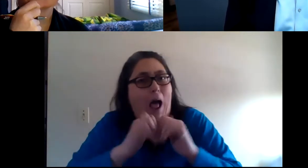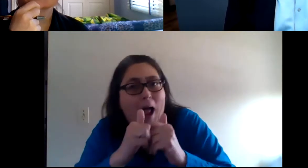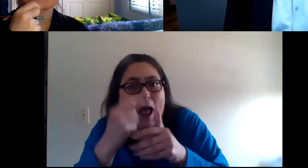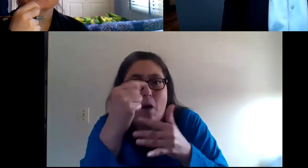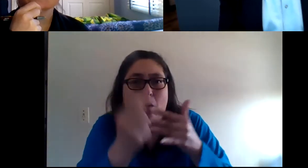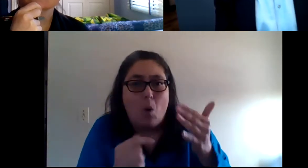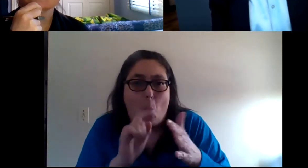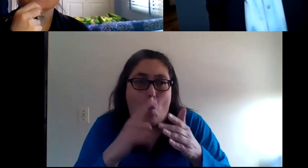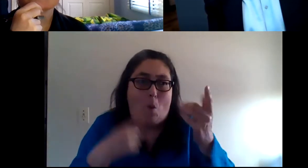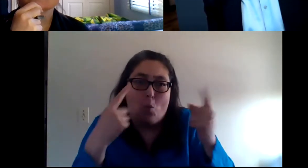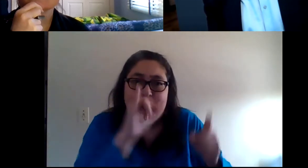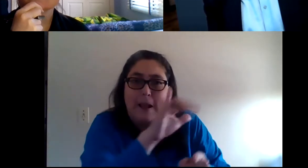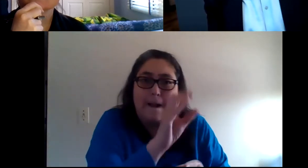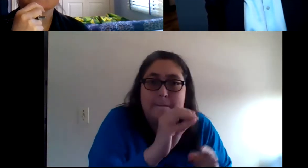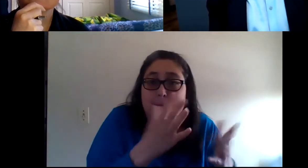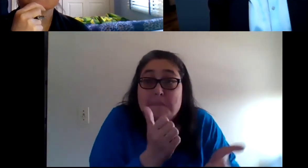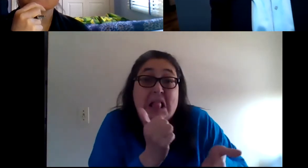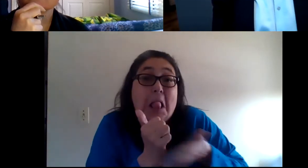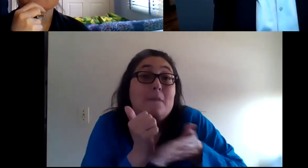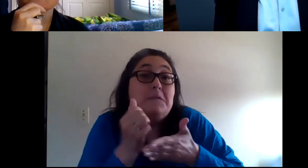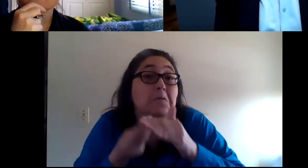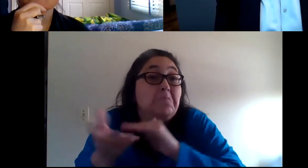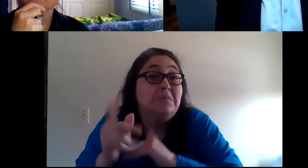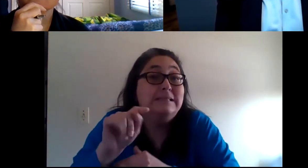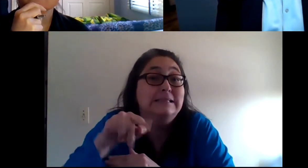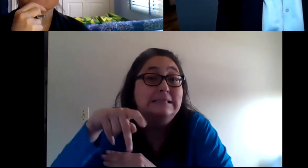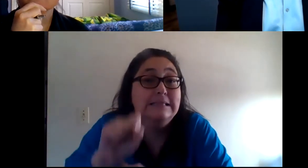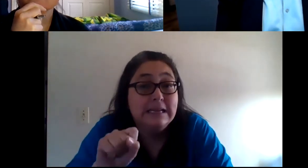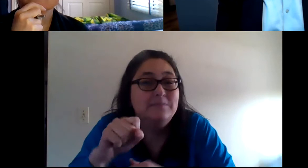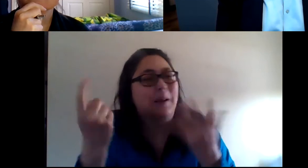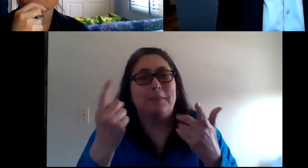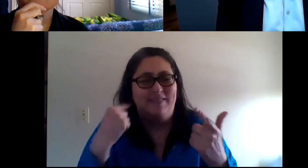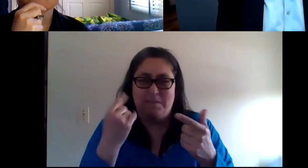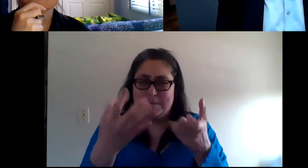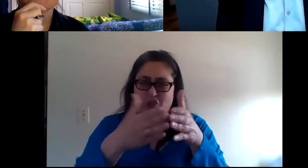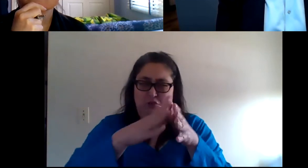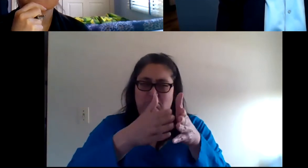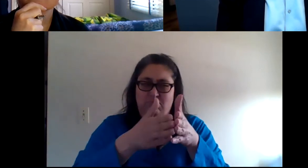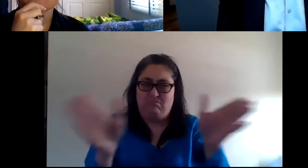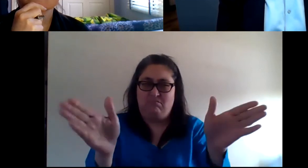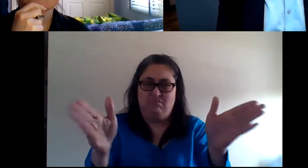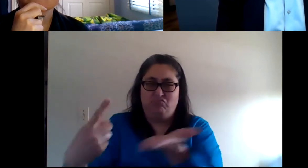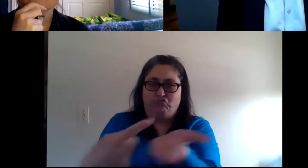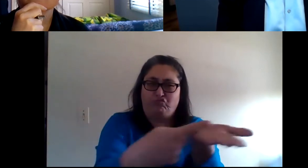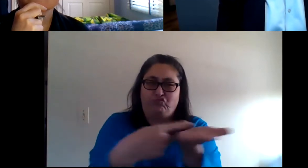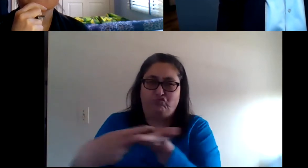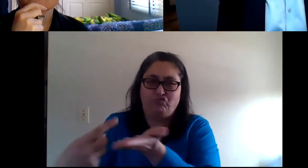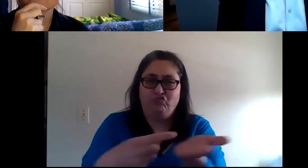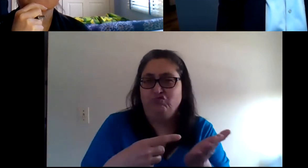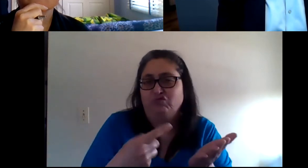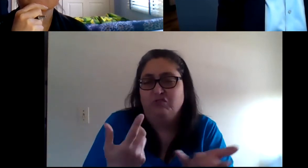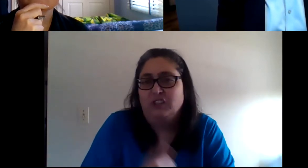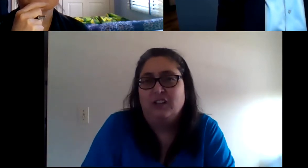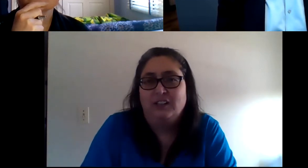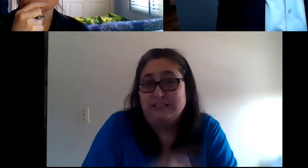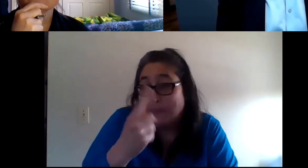struggles, and the people who are not knowing any better, who create these barriers, so that gives an educational